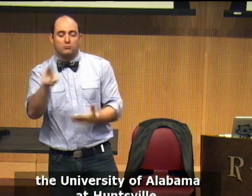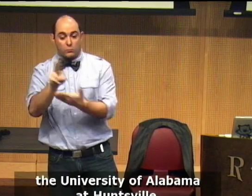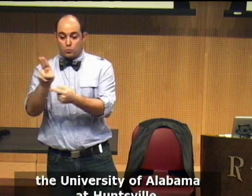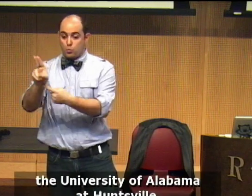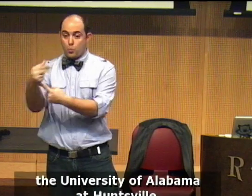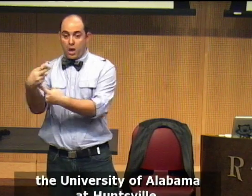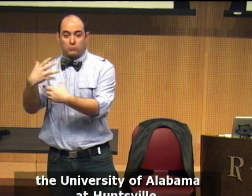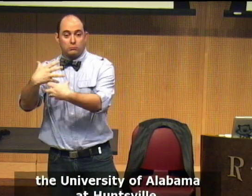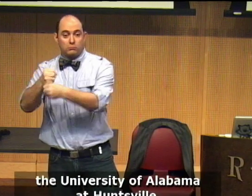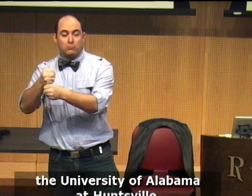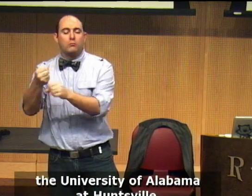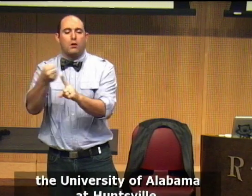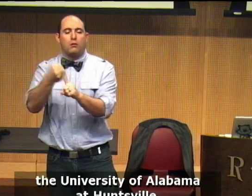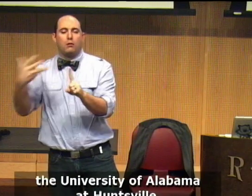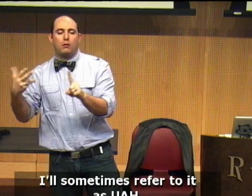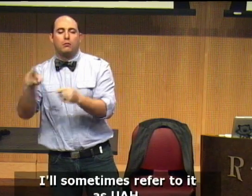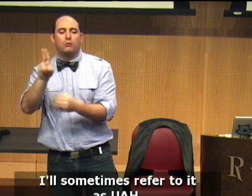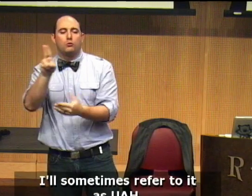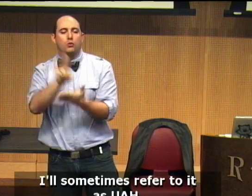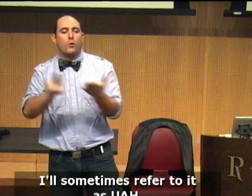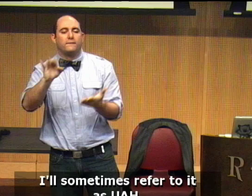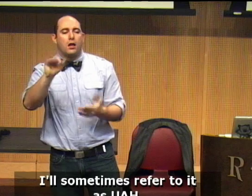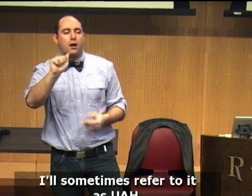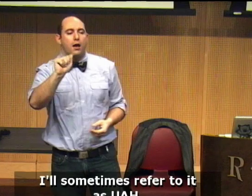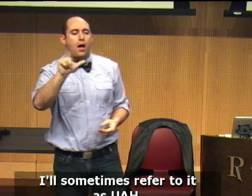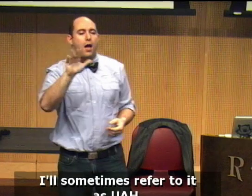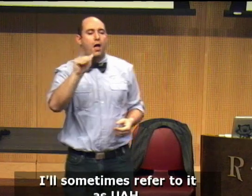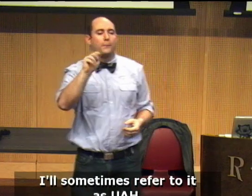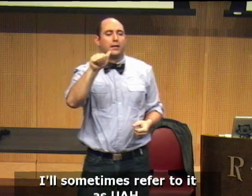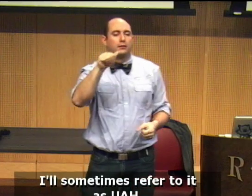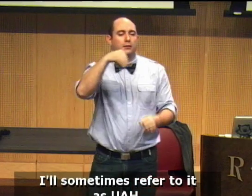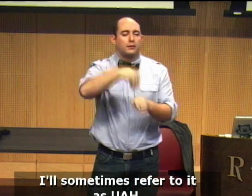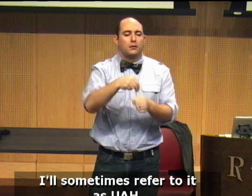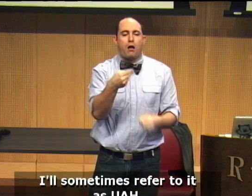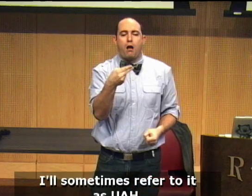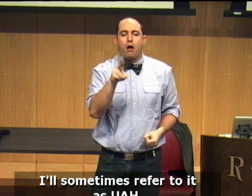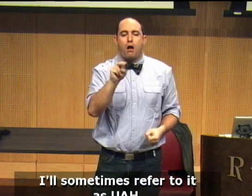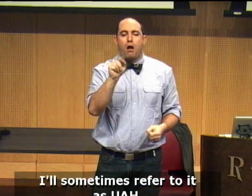at Huntsville. I'll sometimes refer to it as UAH.